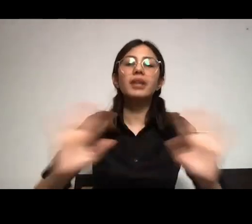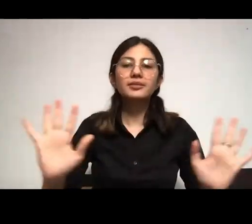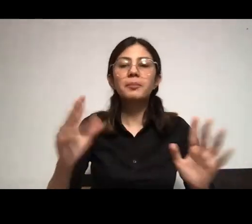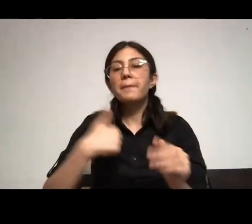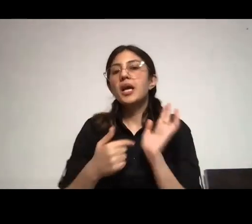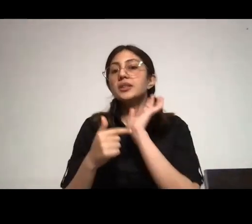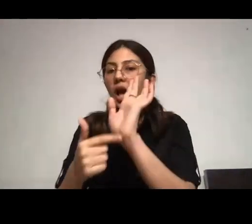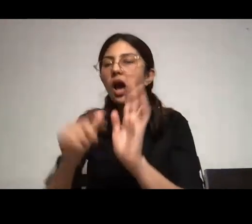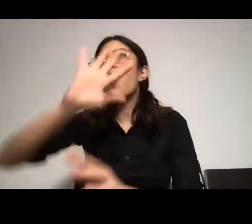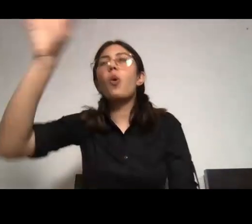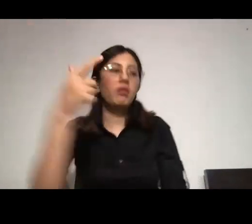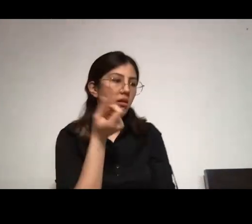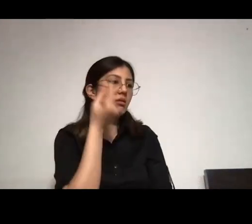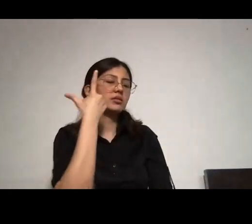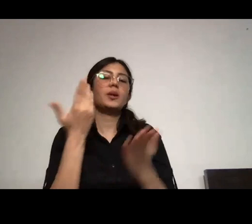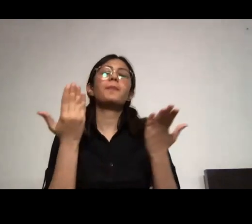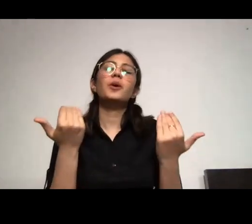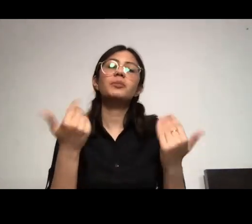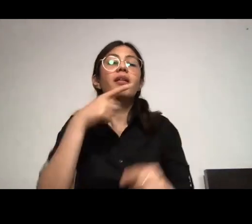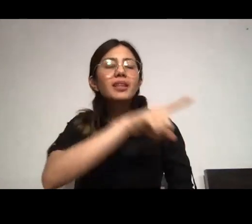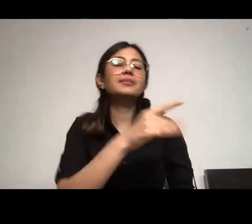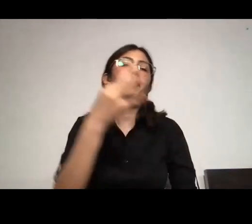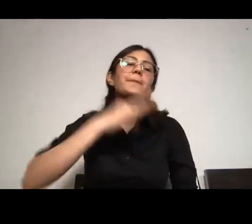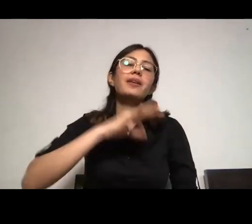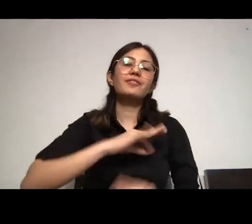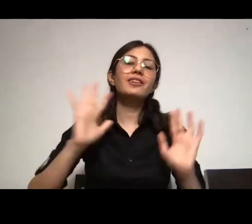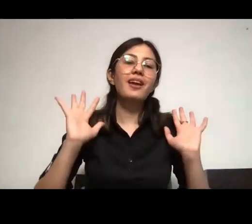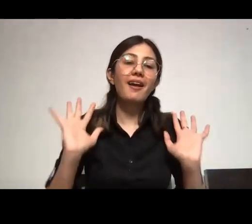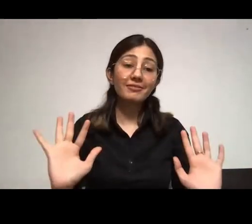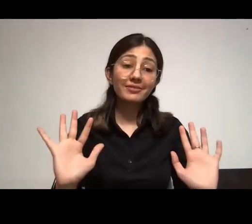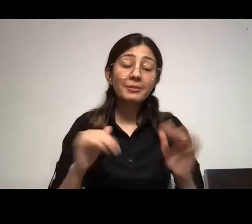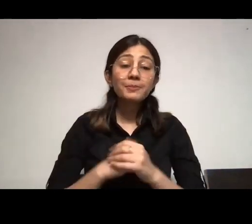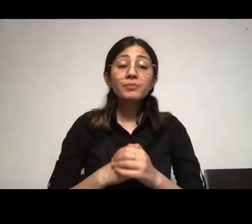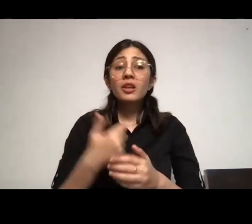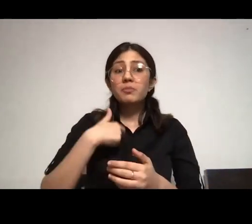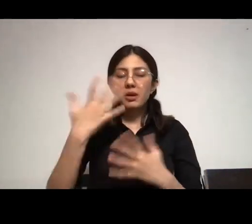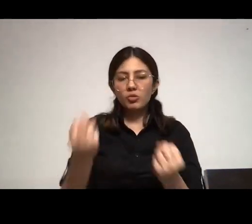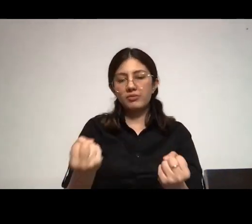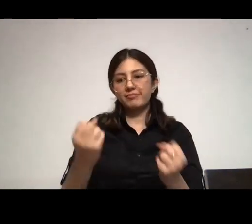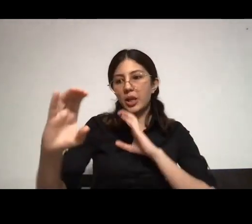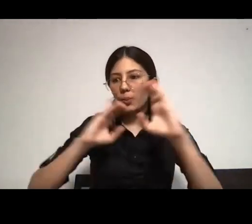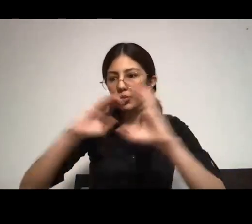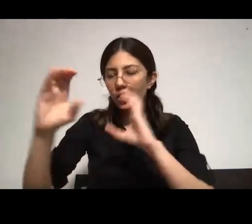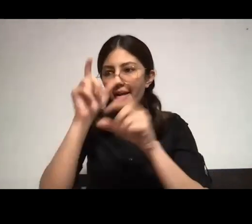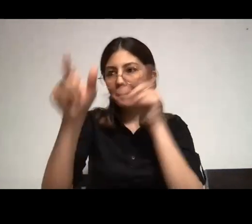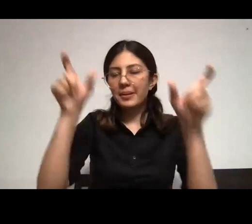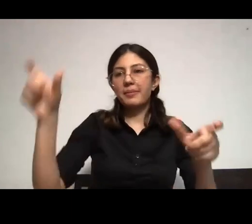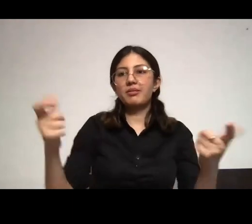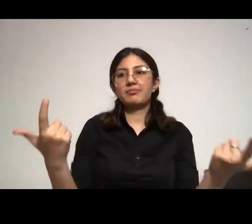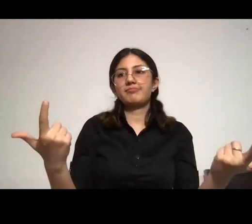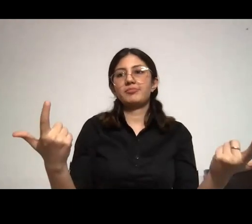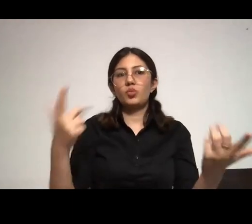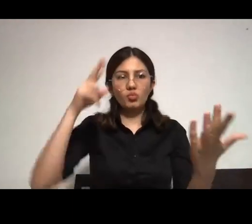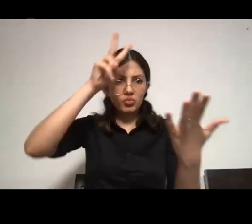big advantage. And so if they're talking, if they're trying to talk with people who can